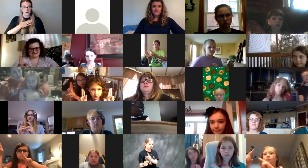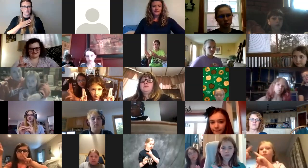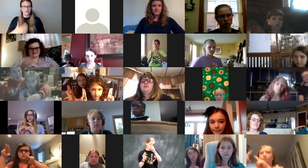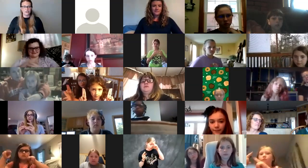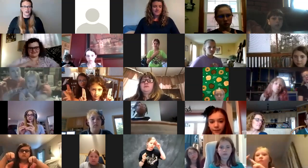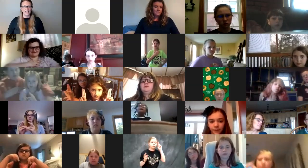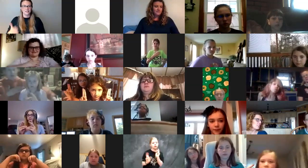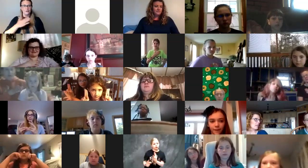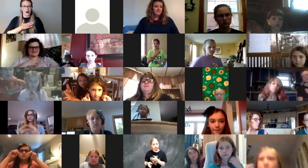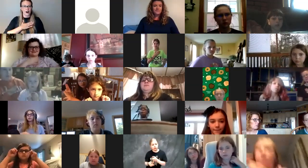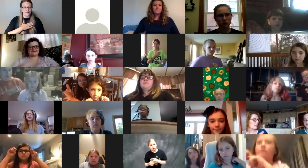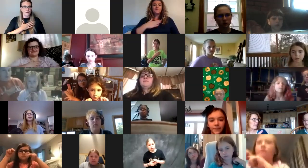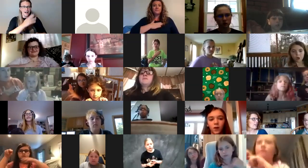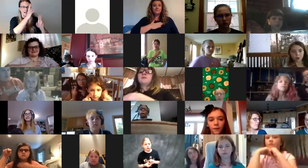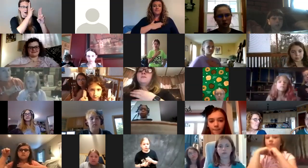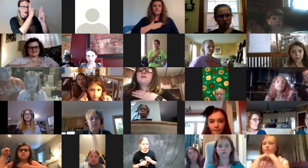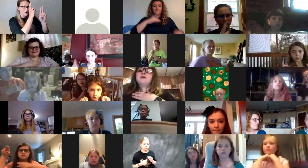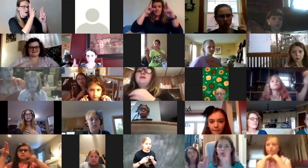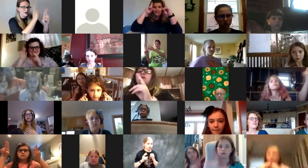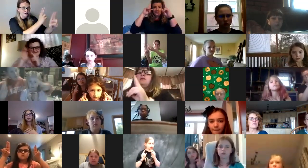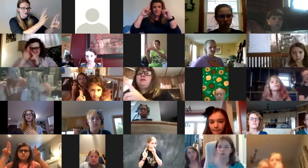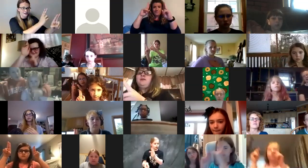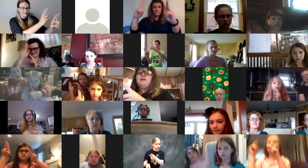So let's start again. So on my honor,